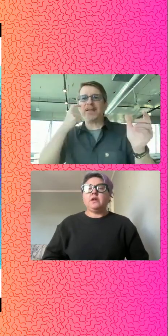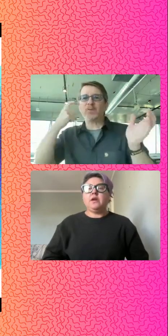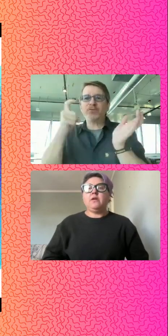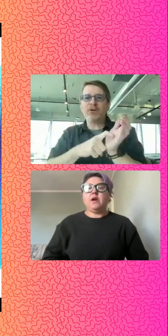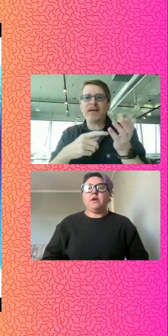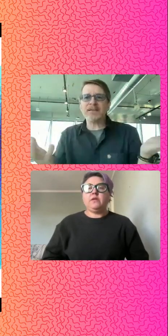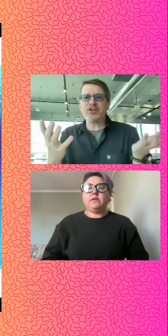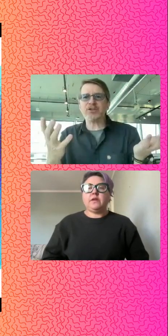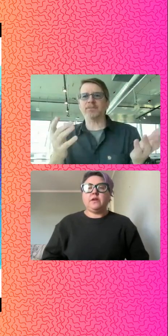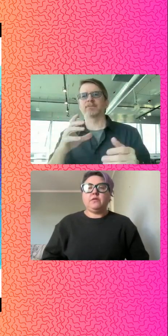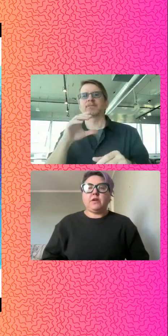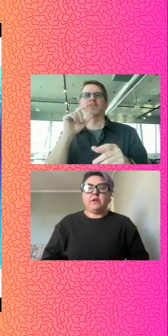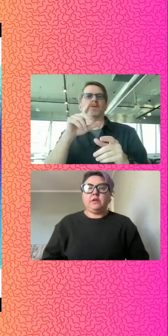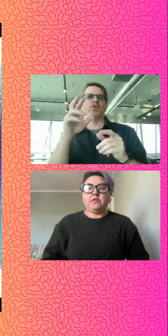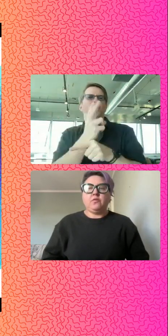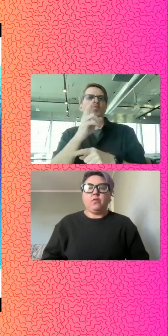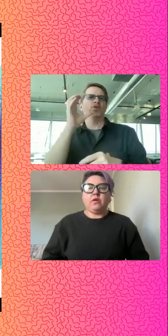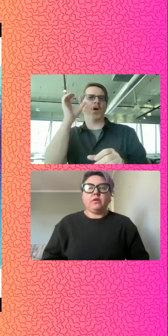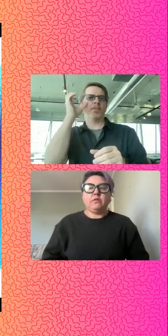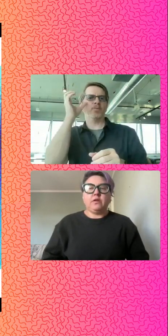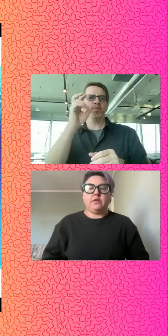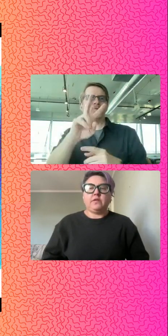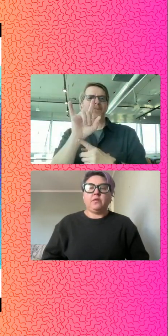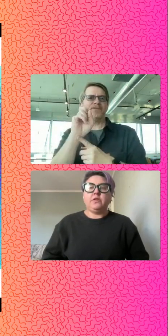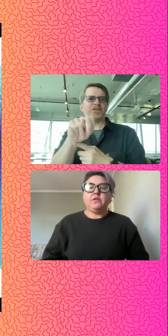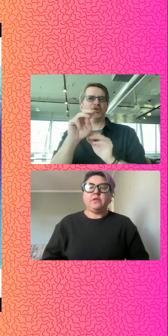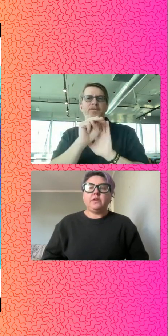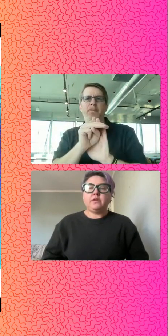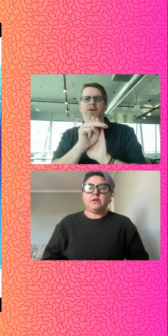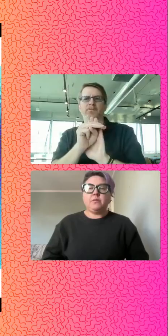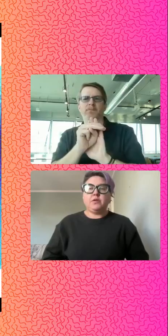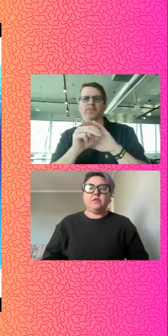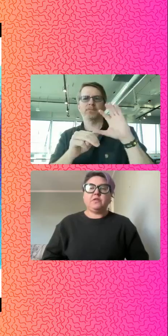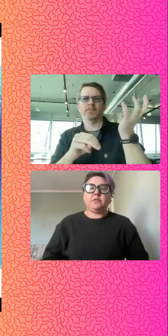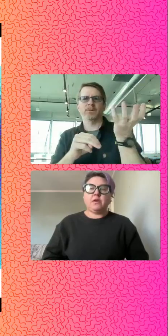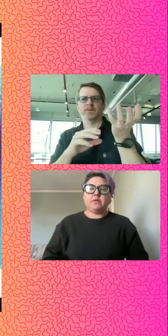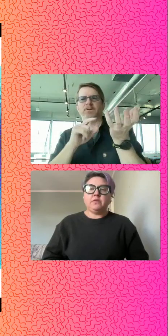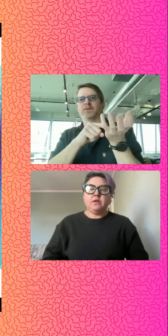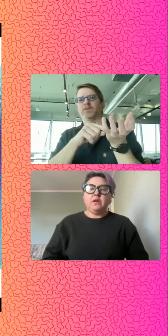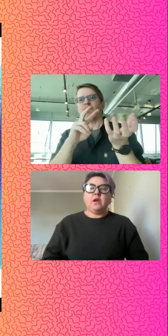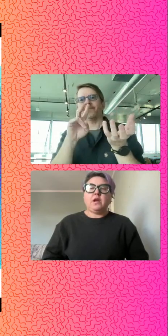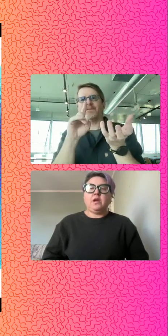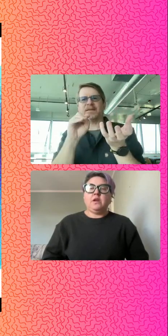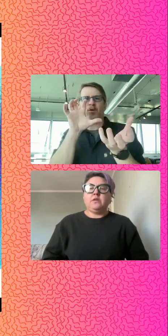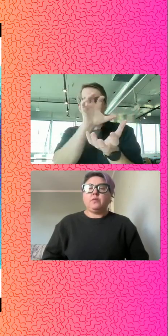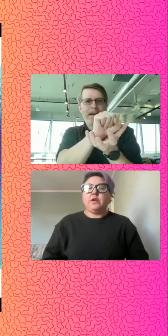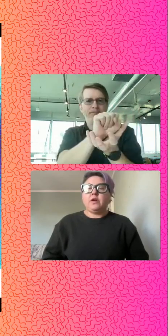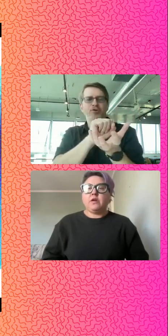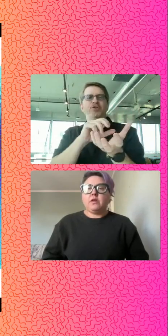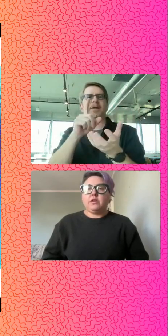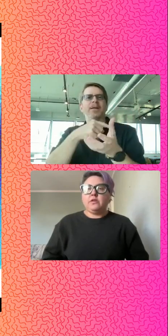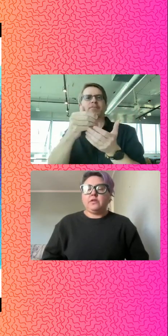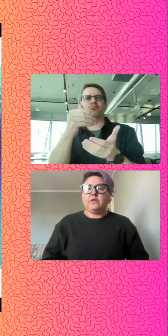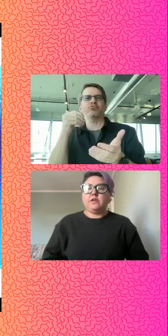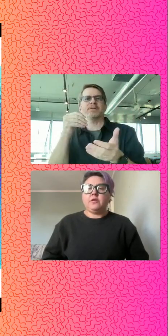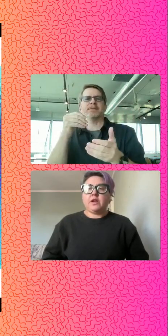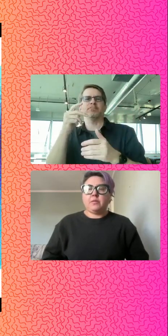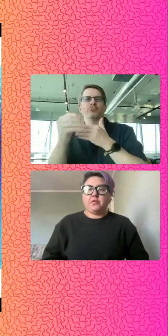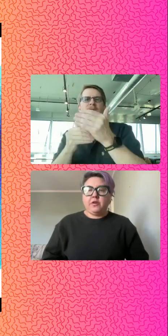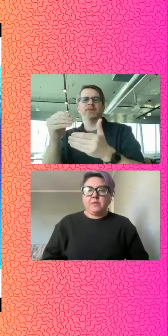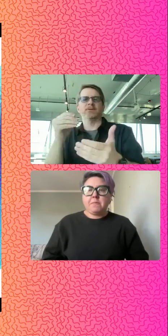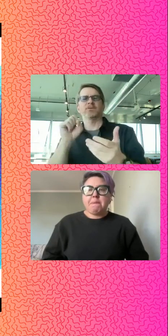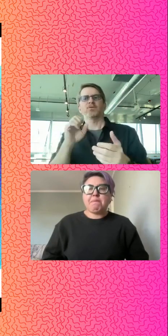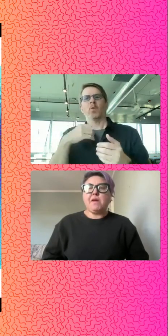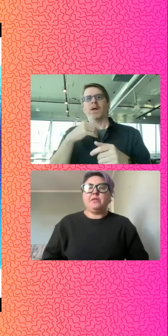So now how does sign language recognition work, right? So we're using computer vision model and we are using the